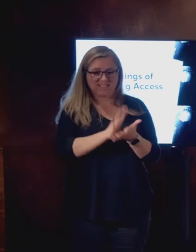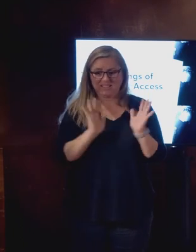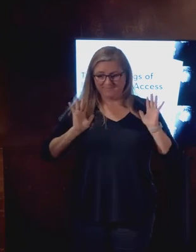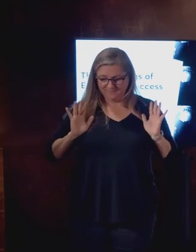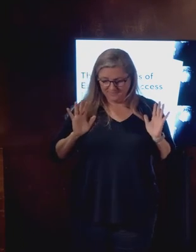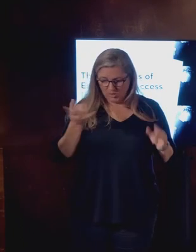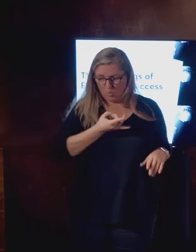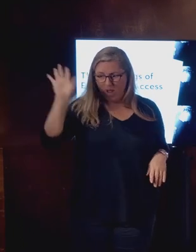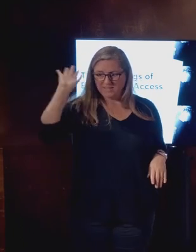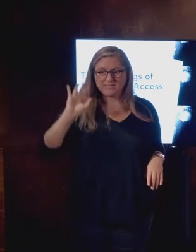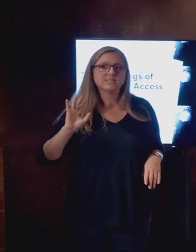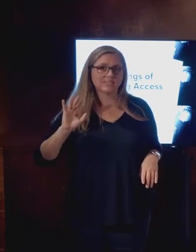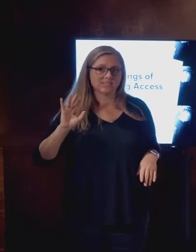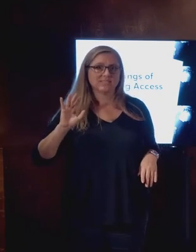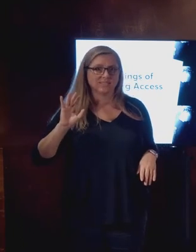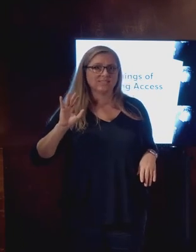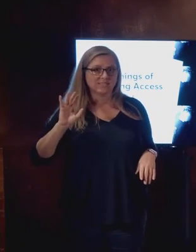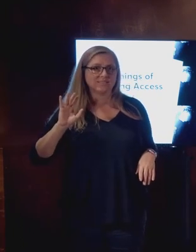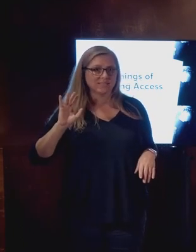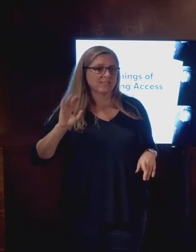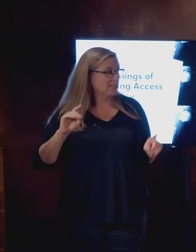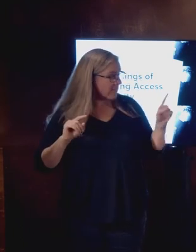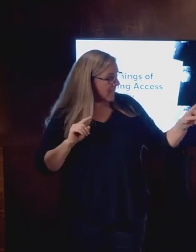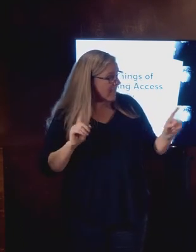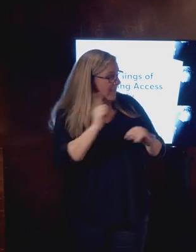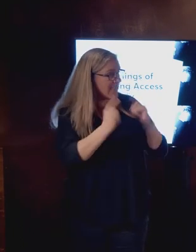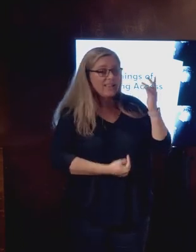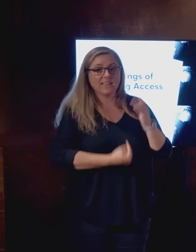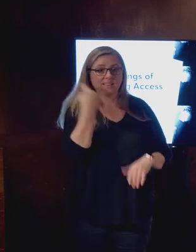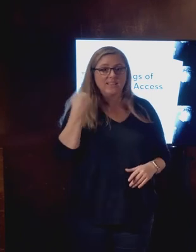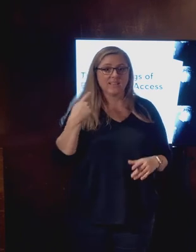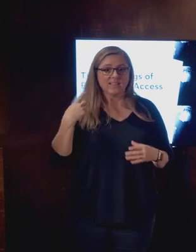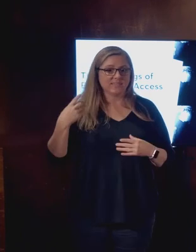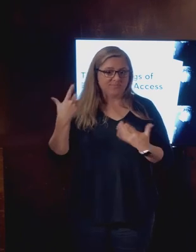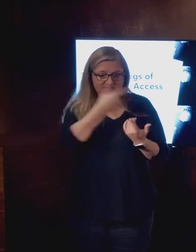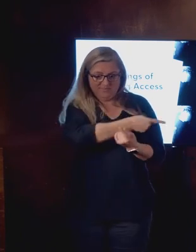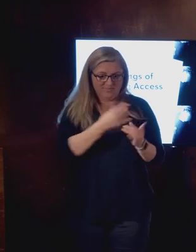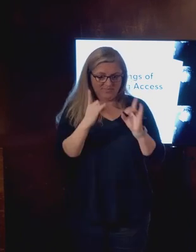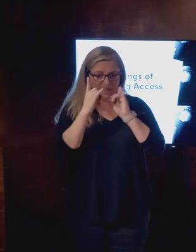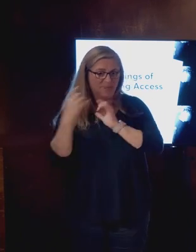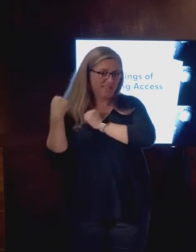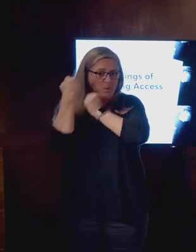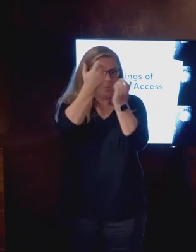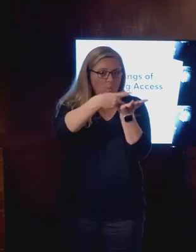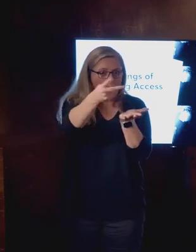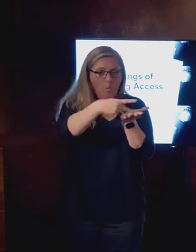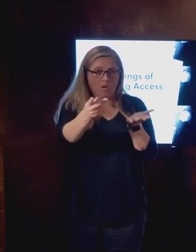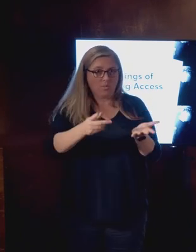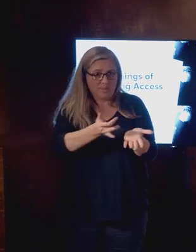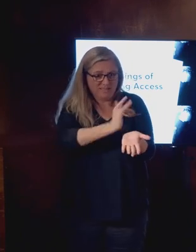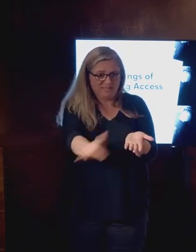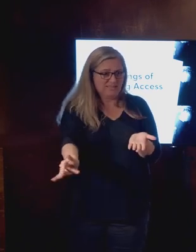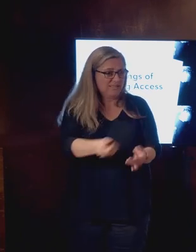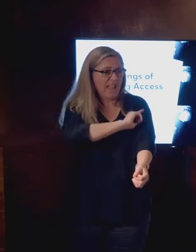know? I think that might be it. And that's inevitably what happened with Take Up Thy Bed and Walk, we just ran out of energy as well